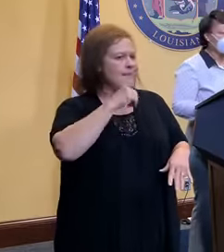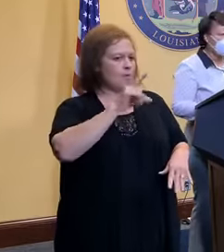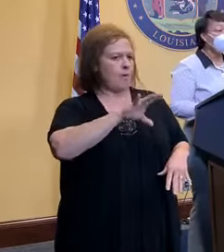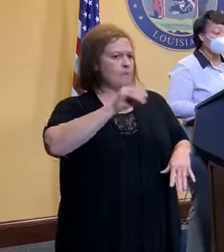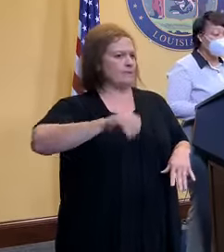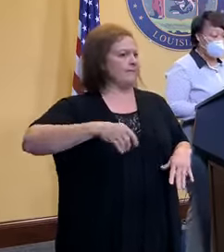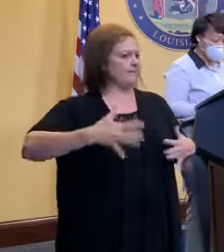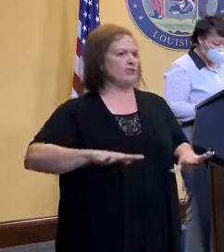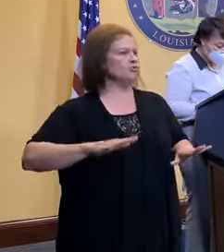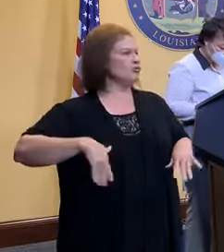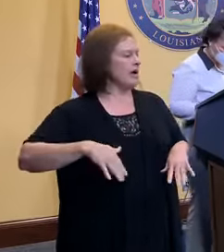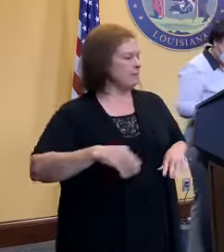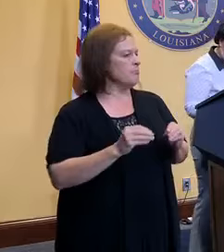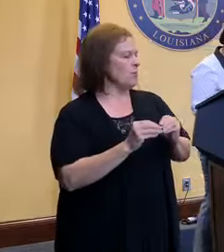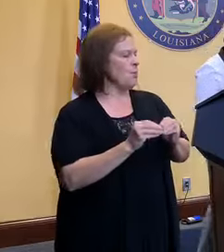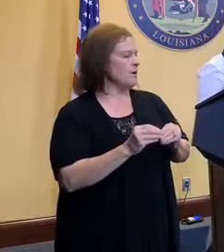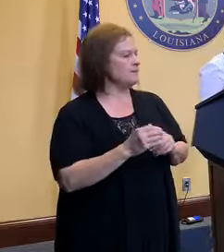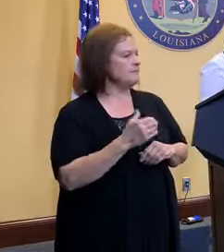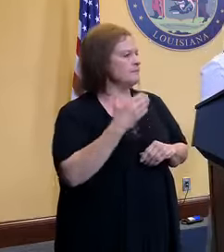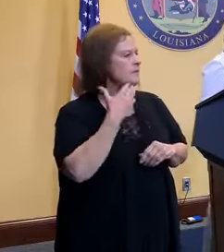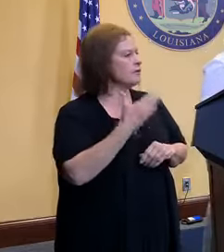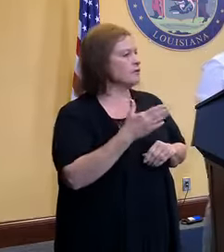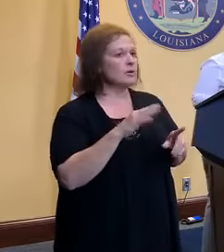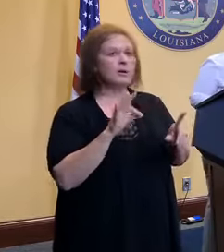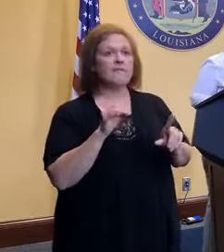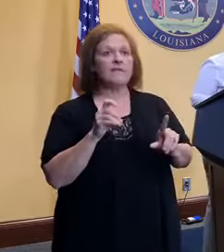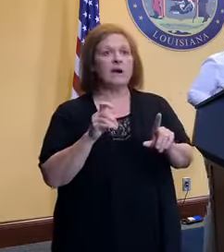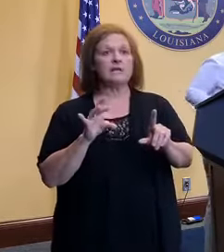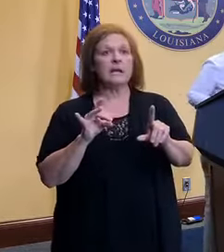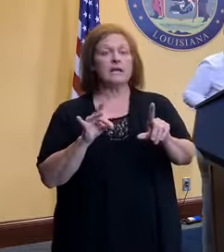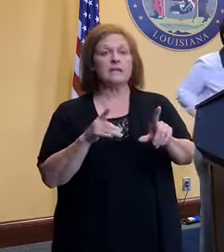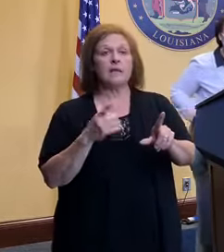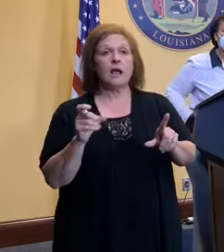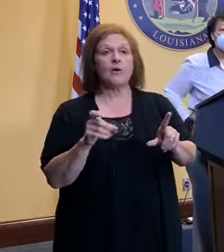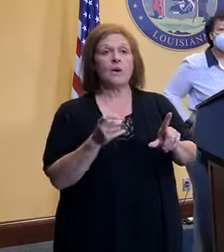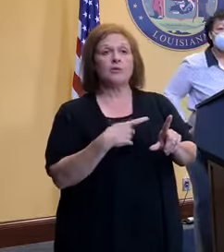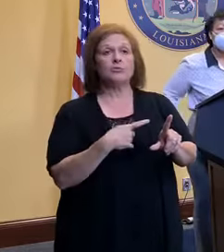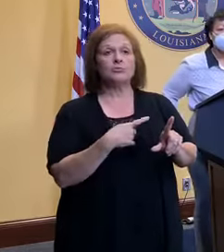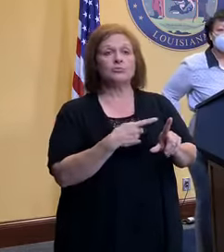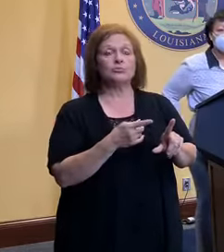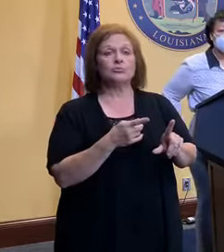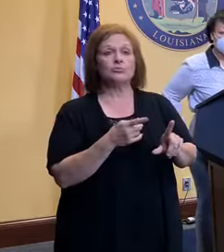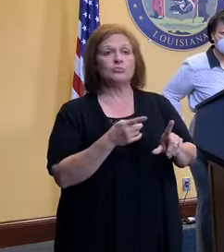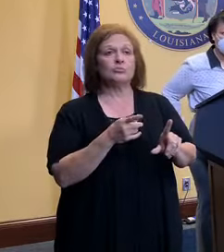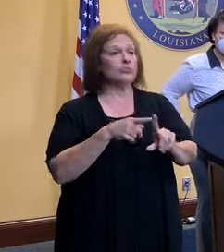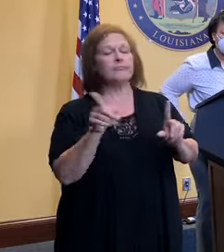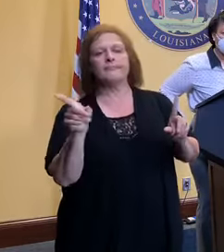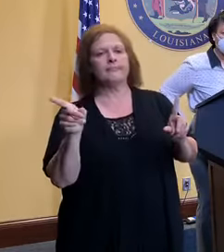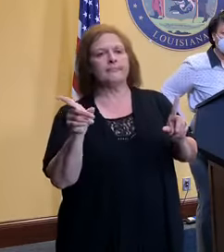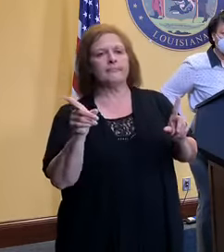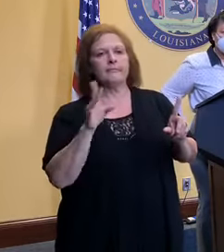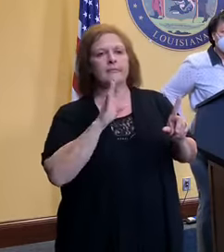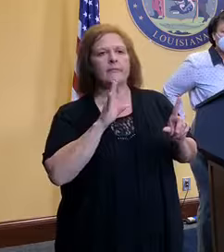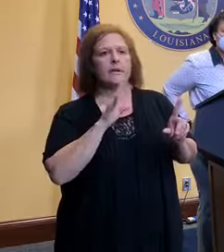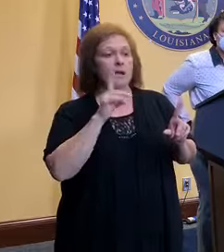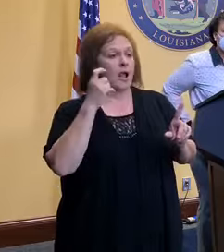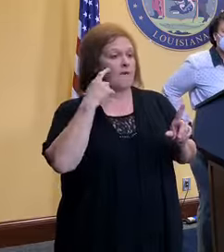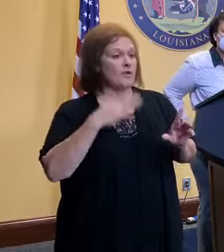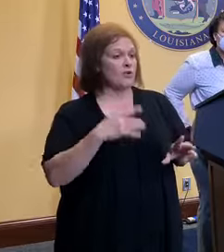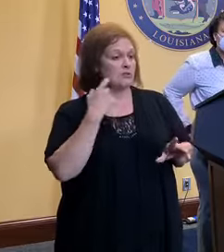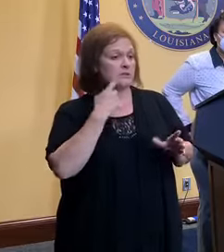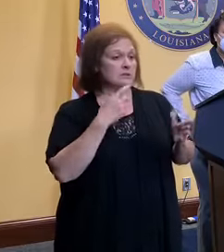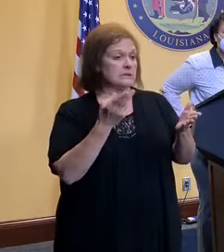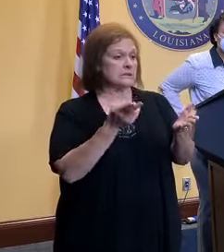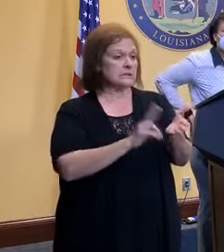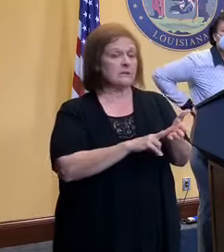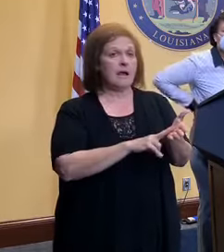yet. But thank you so much. And Fosse, did you have something? This was off topic. Okay. The governor just signed a